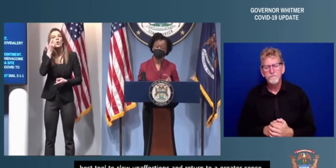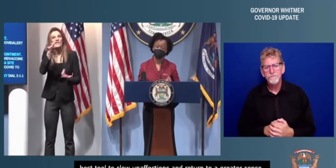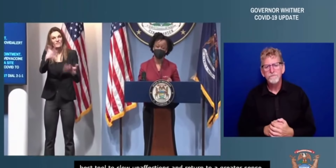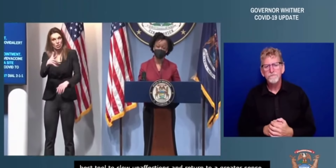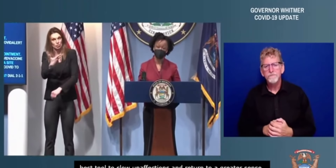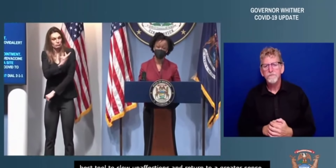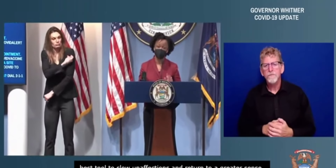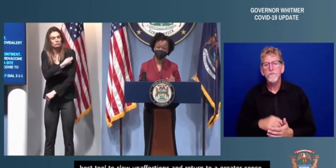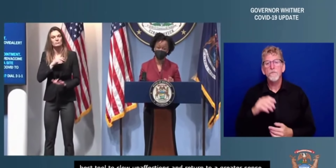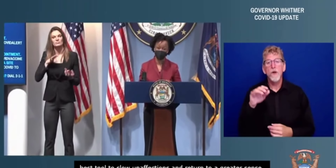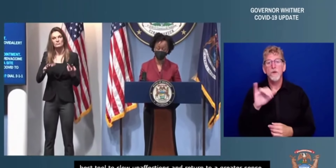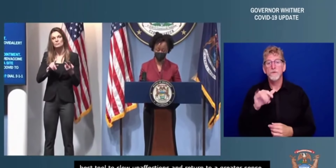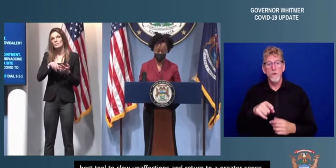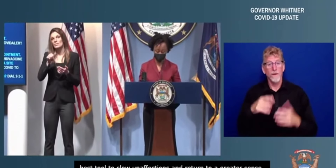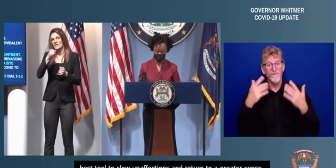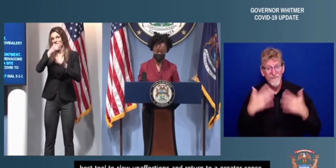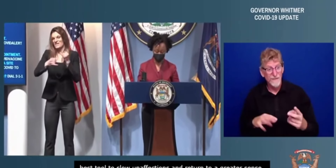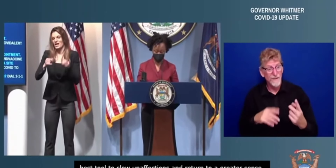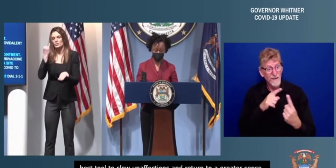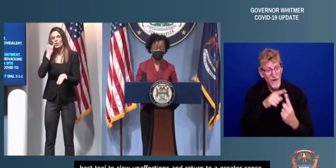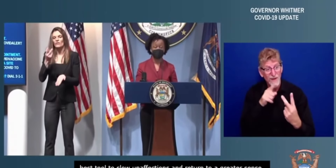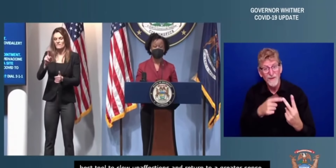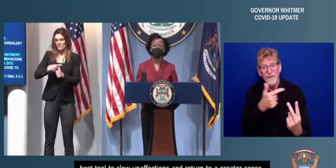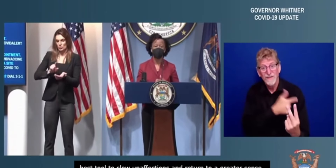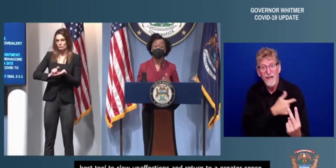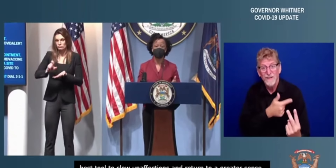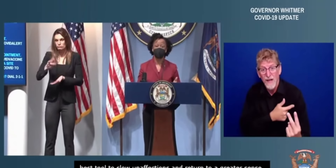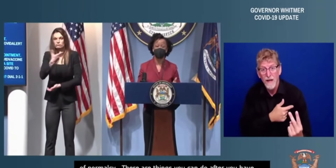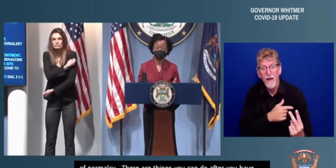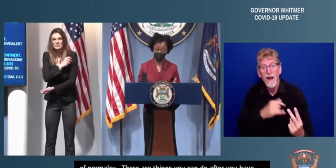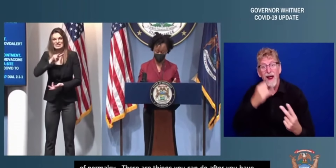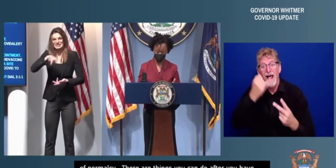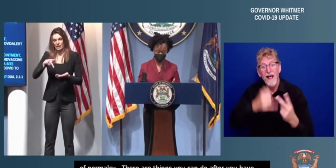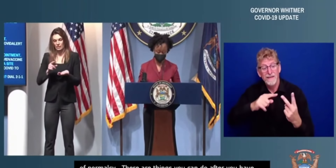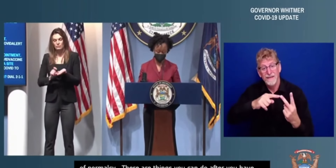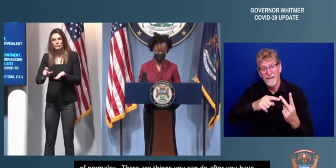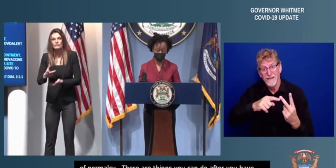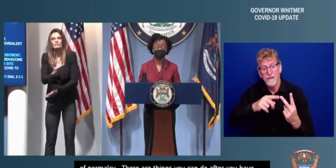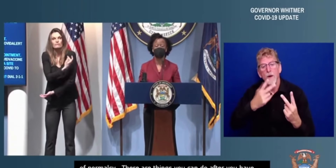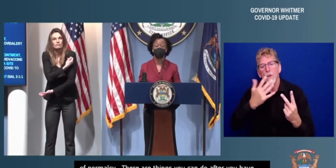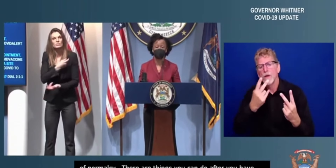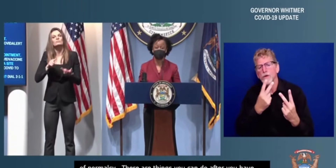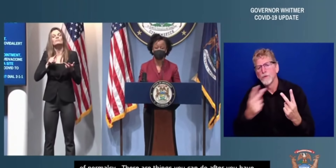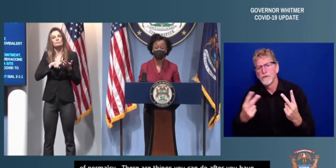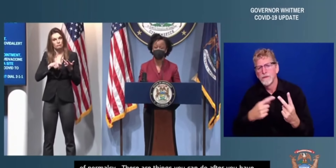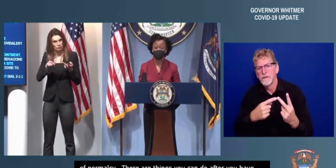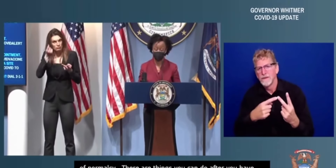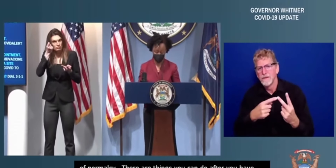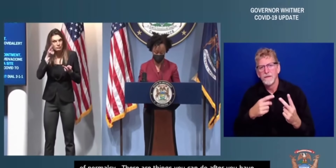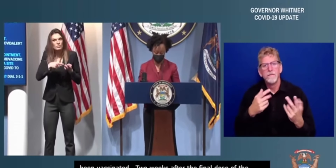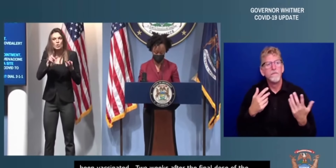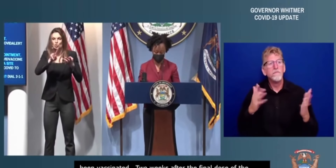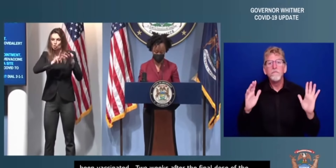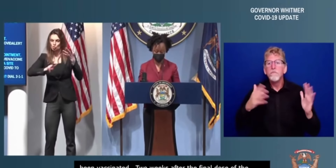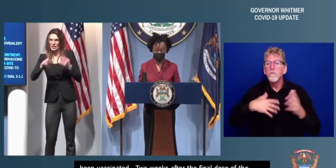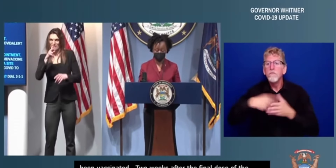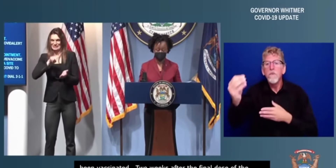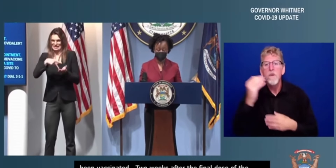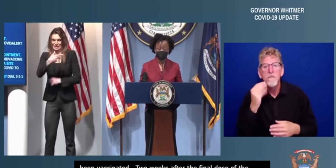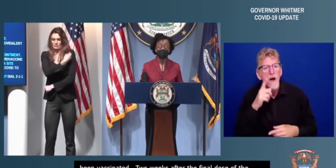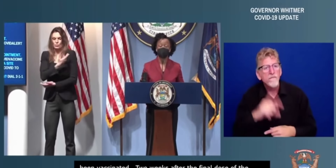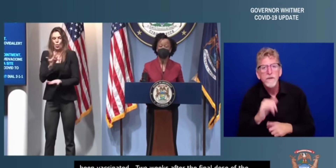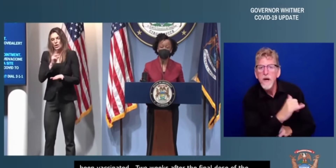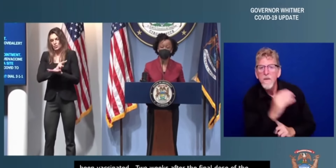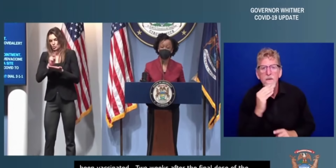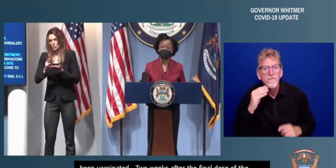meaning 2 weeks after your final dose of your vaccine. You don't have to quarantine if you've been fully vaccinated and don't have any symptoms.